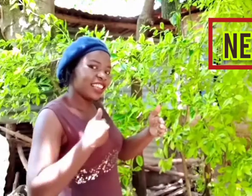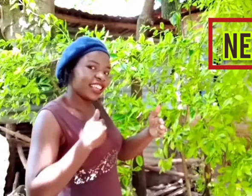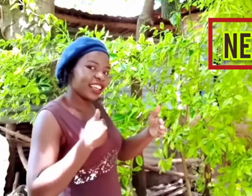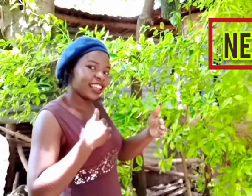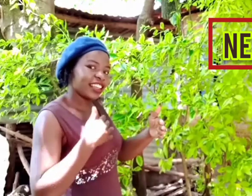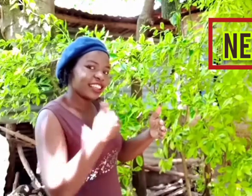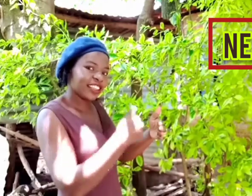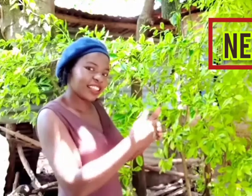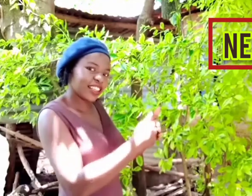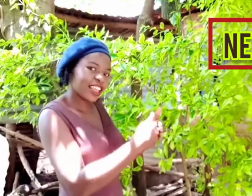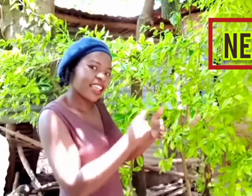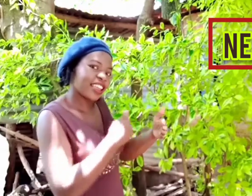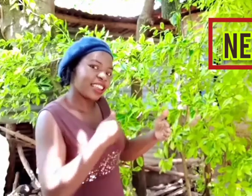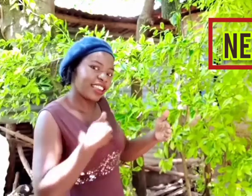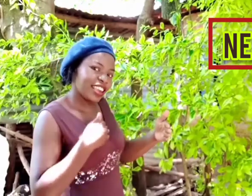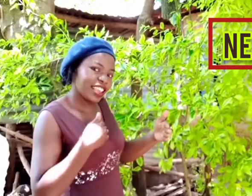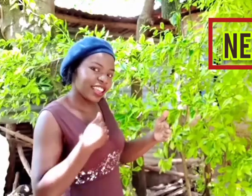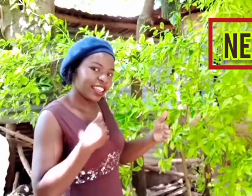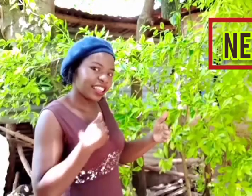Near. Near.